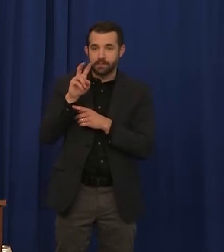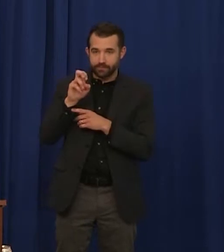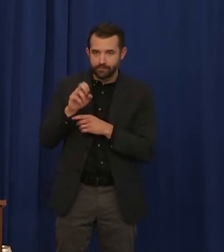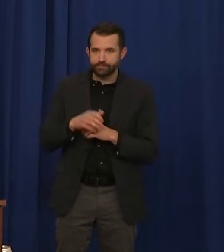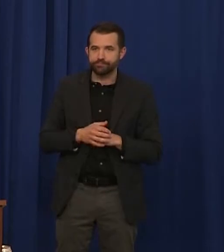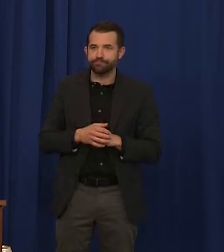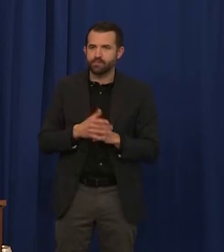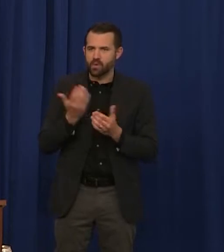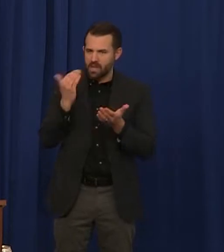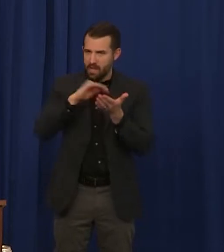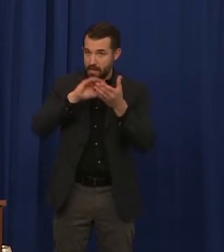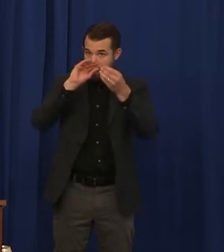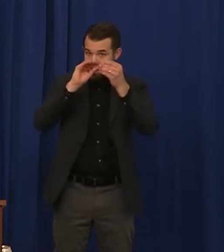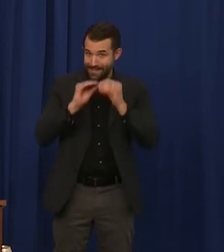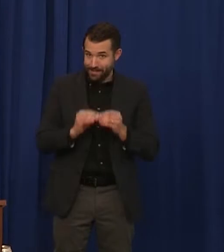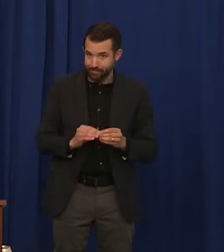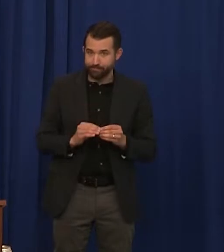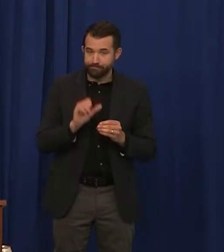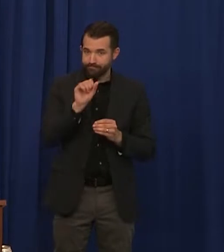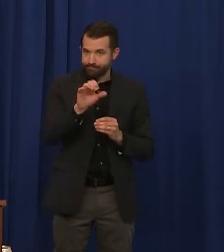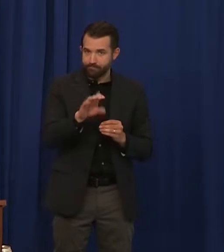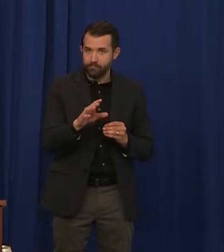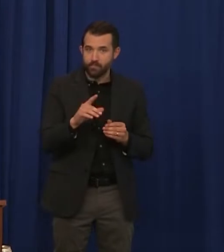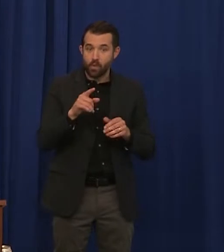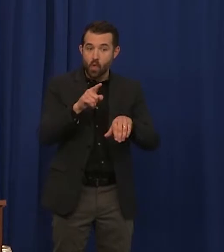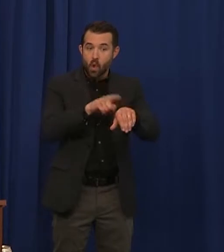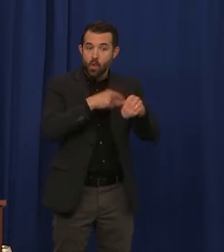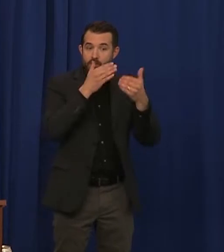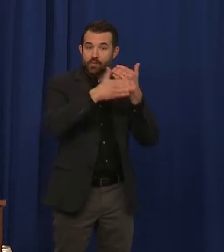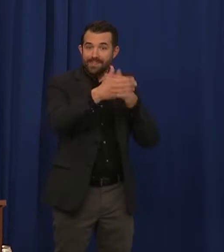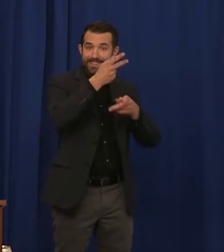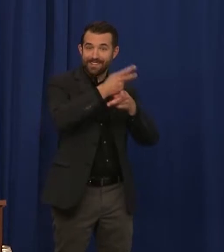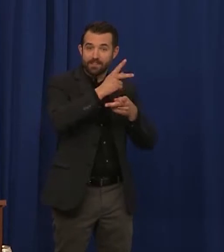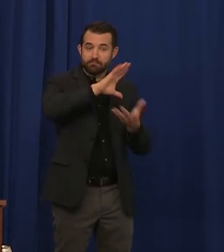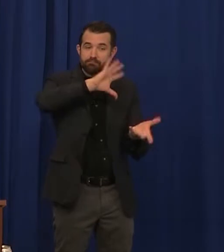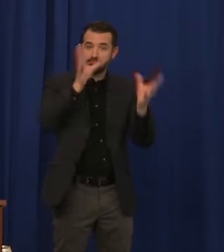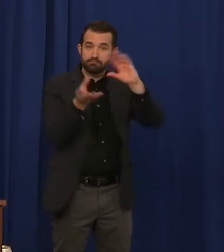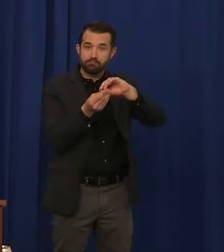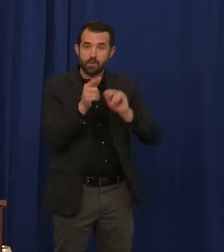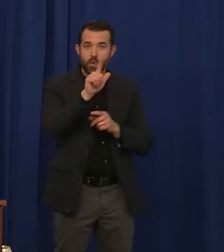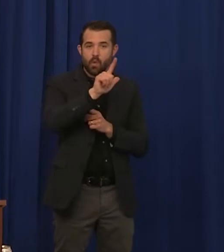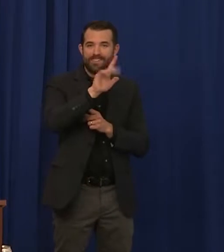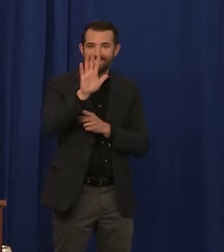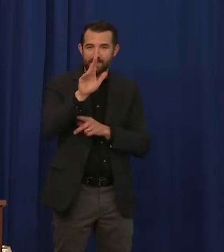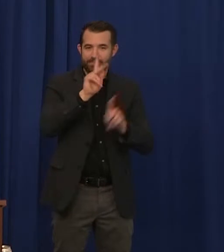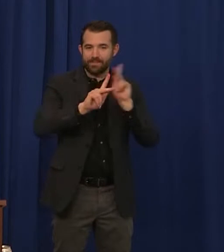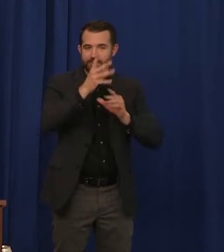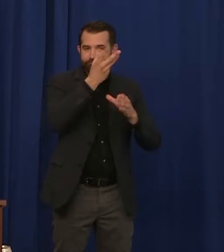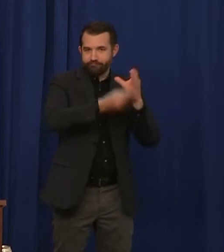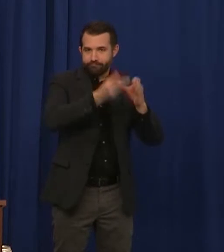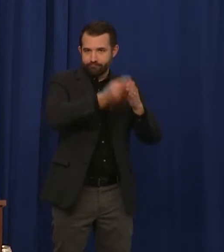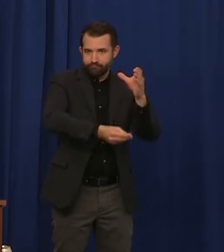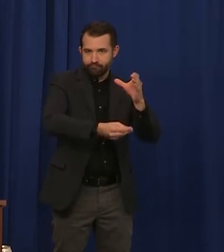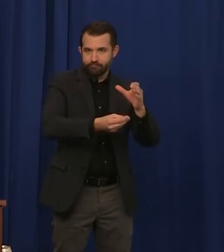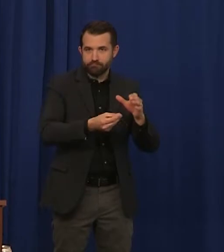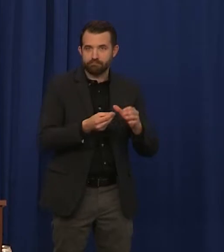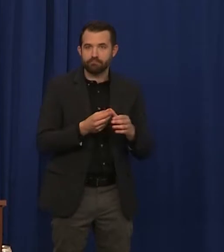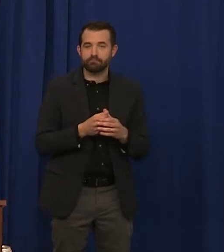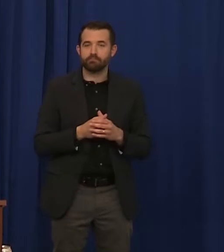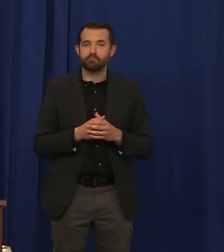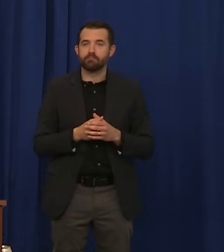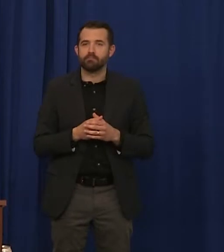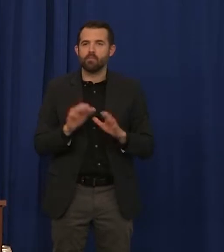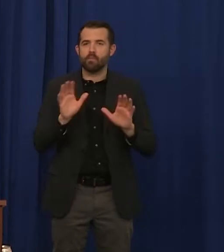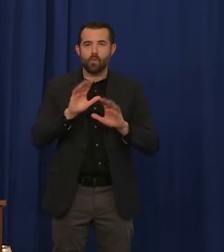there are 25 individuals who have passed away who are residents of long-term care or assisted living facilities, actually just long-term